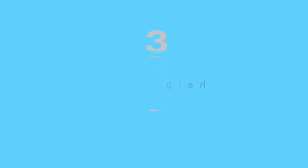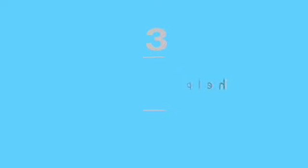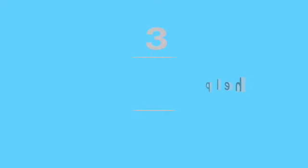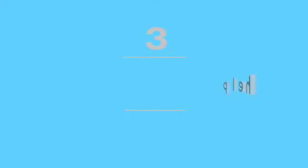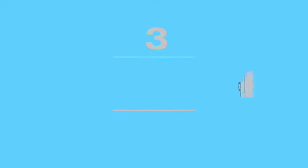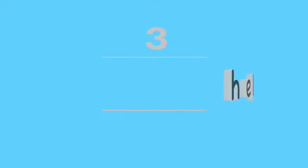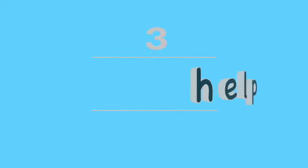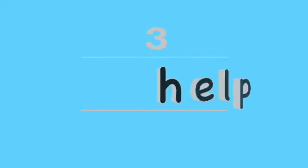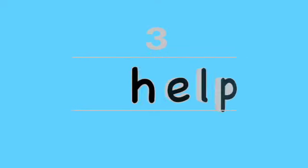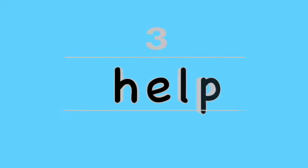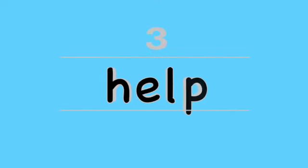Help.